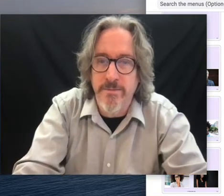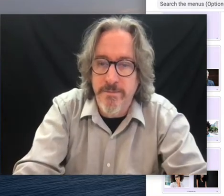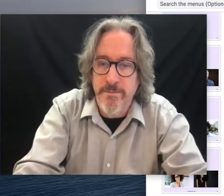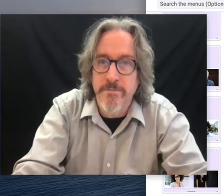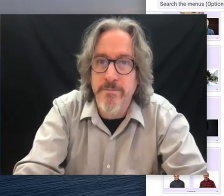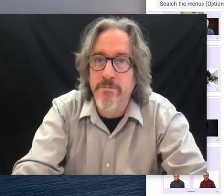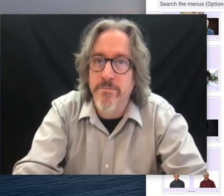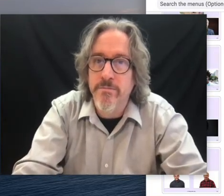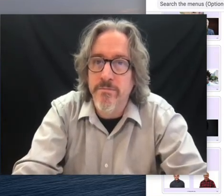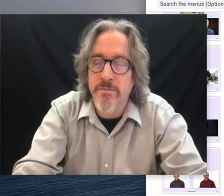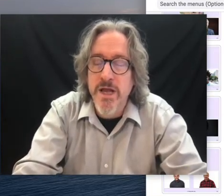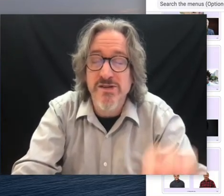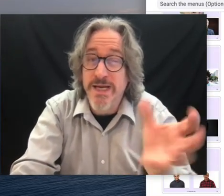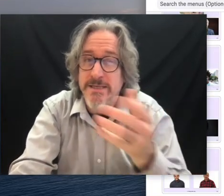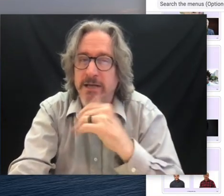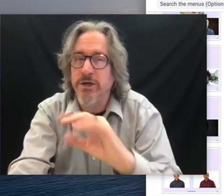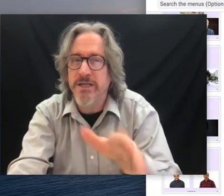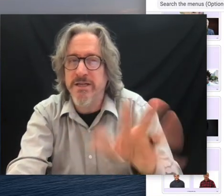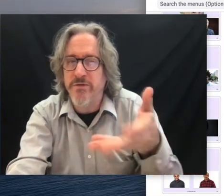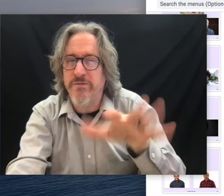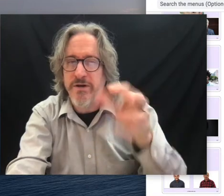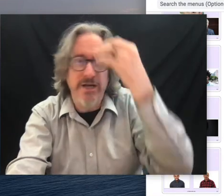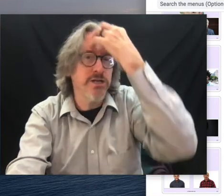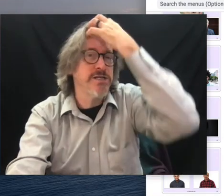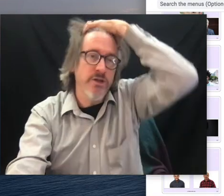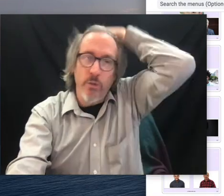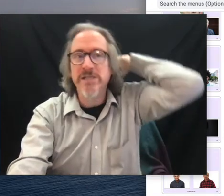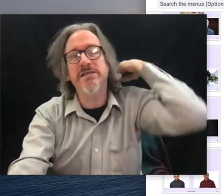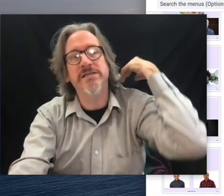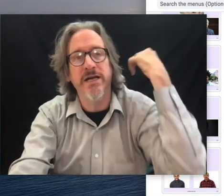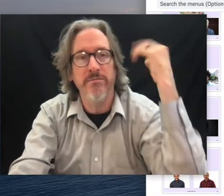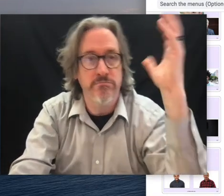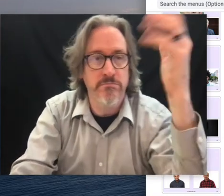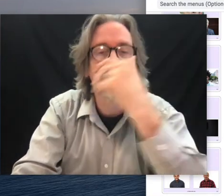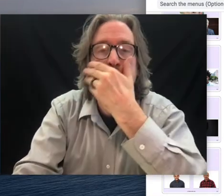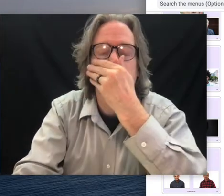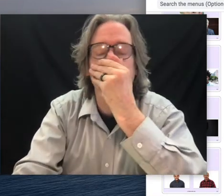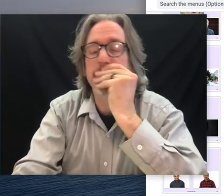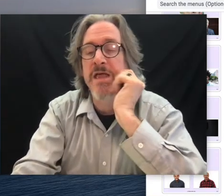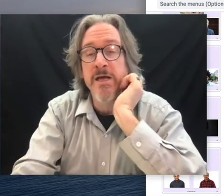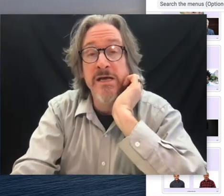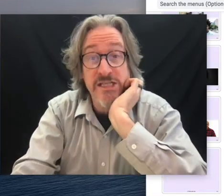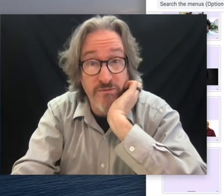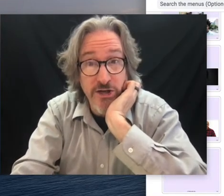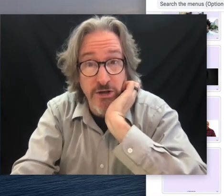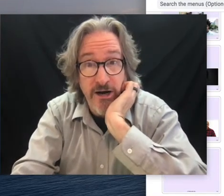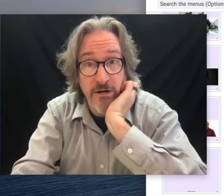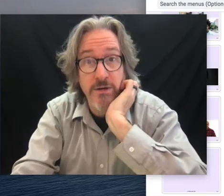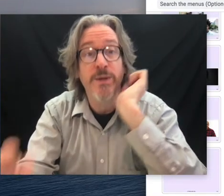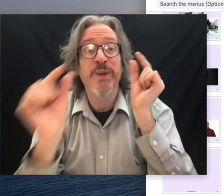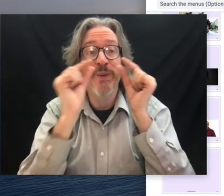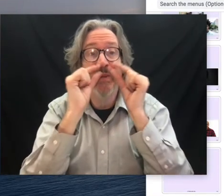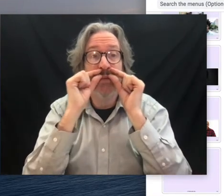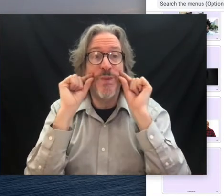head. So again, take a look at the different variations in the what's the sign. So facial